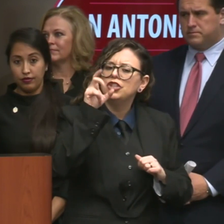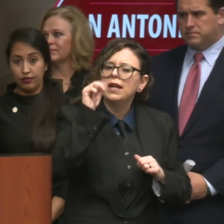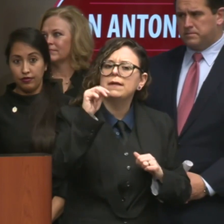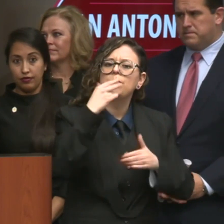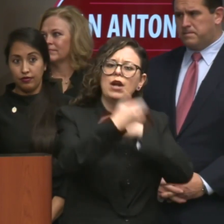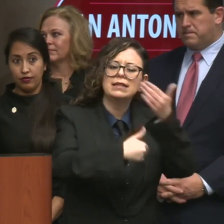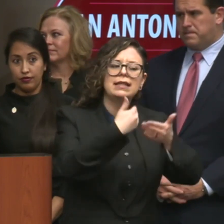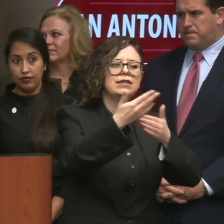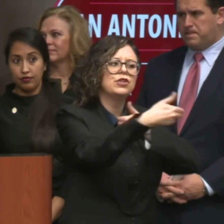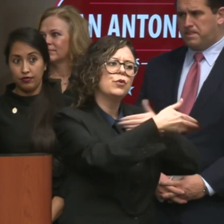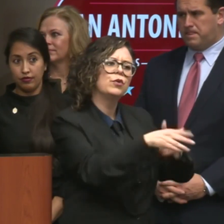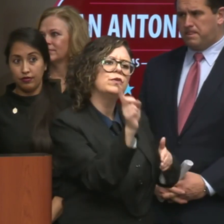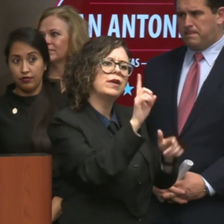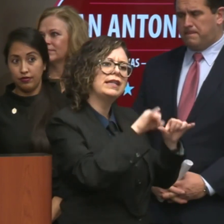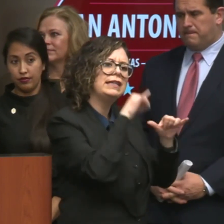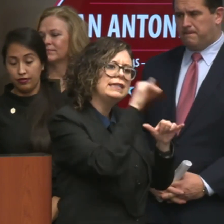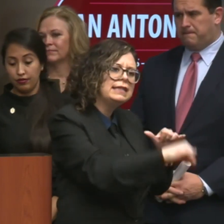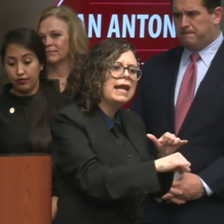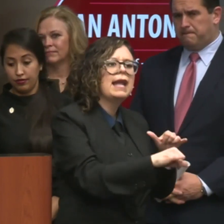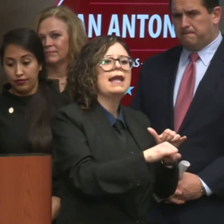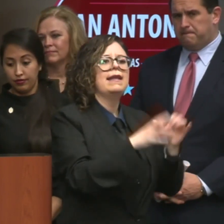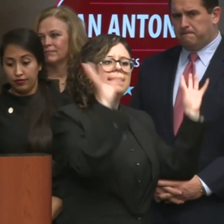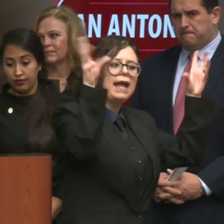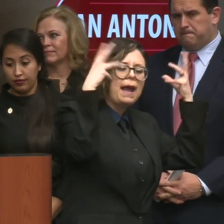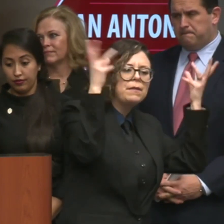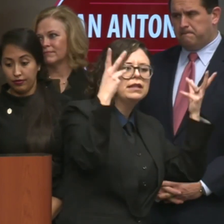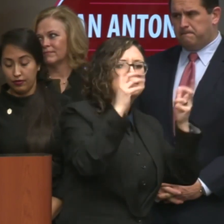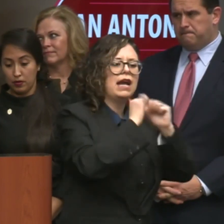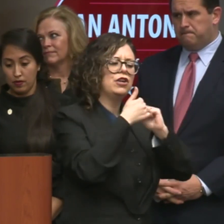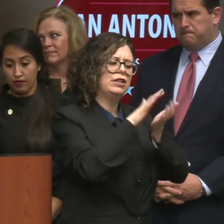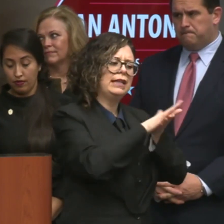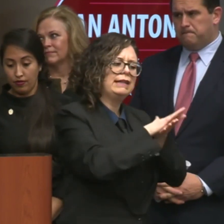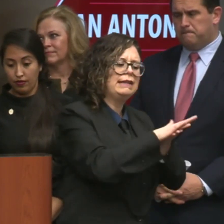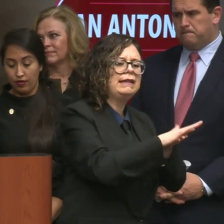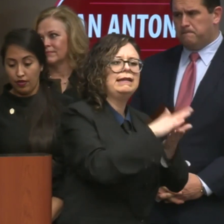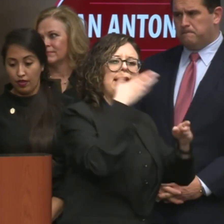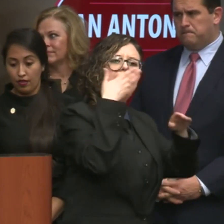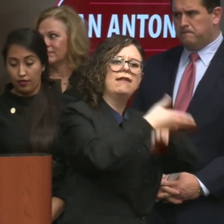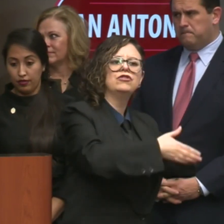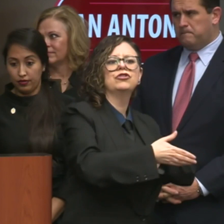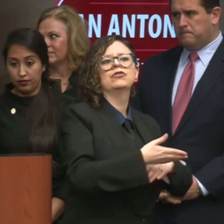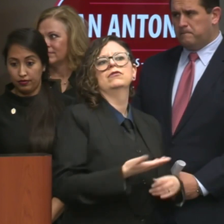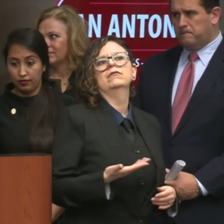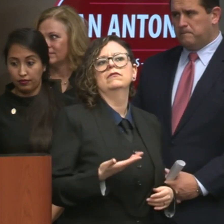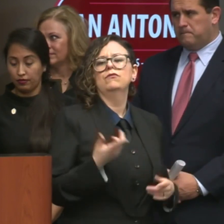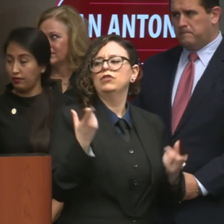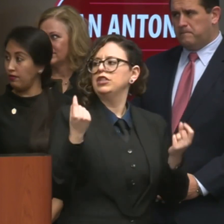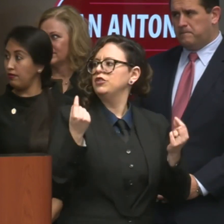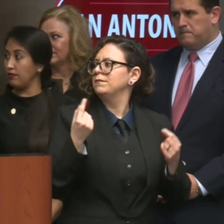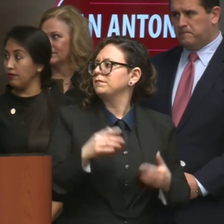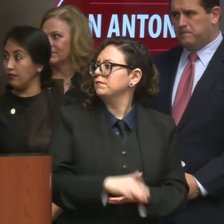the hospital rooms? What kind of disinfectant? How do they do that? Do you wanna?